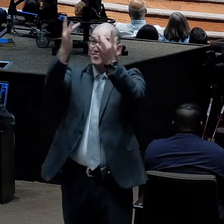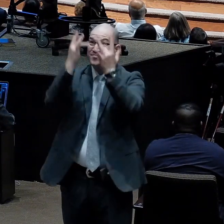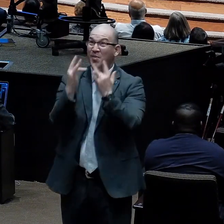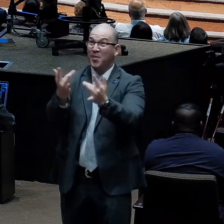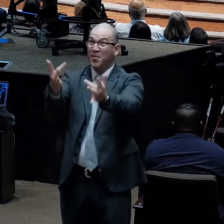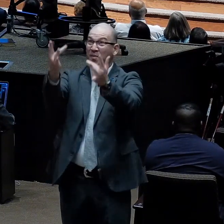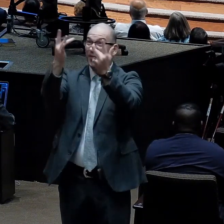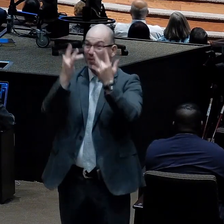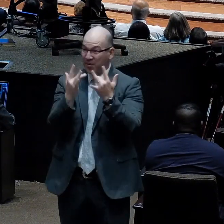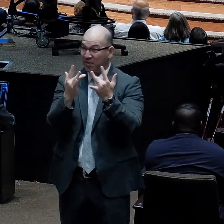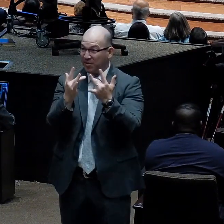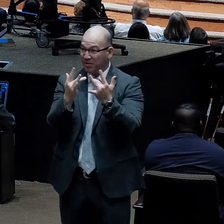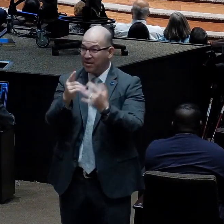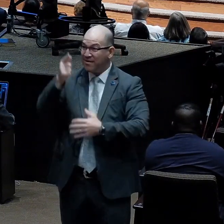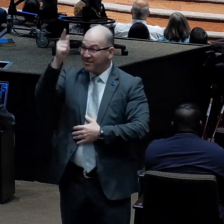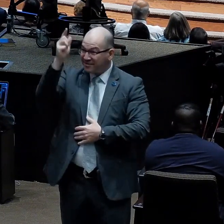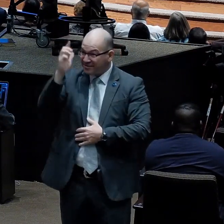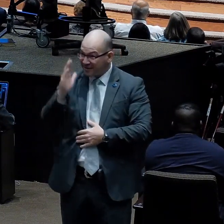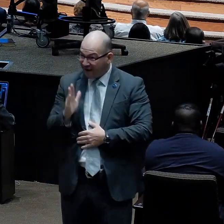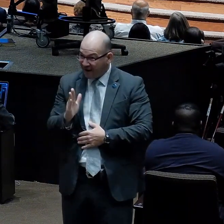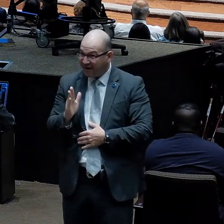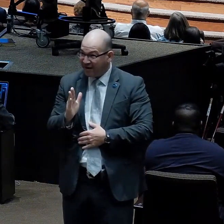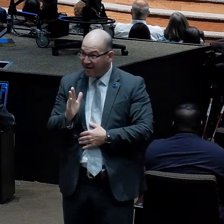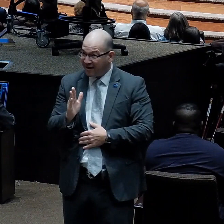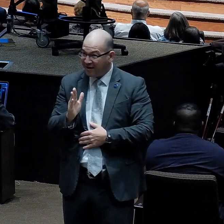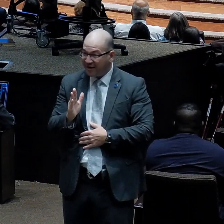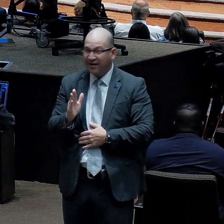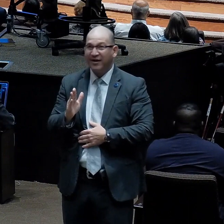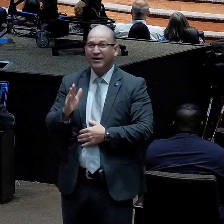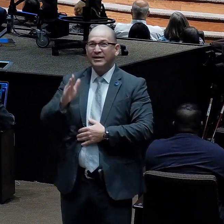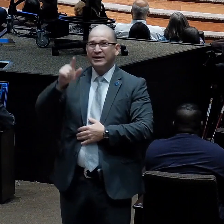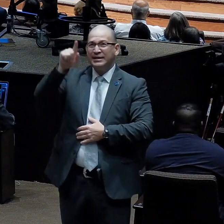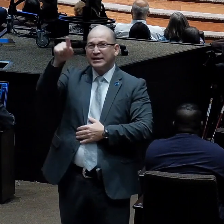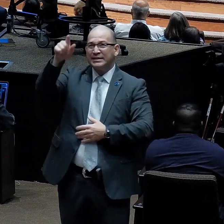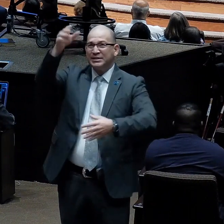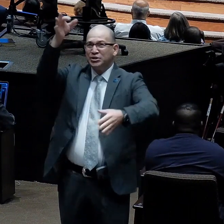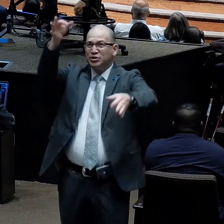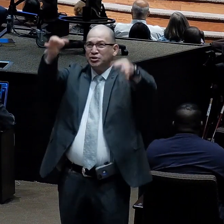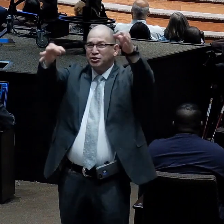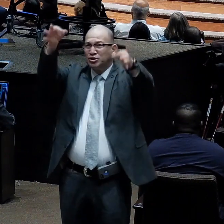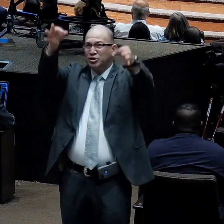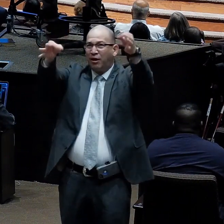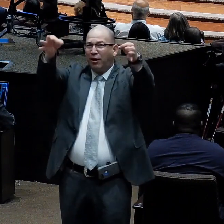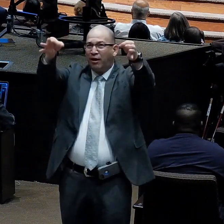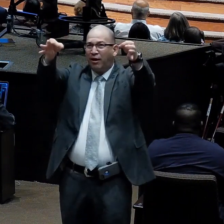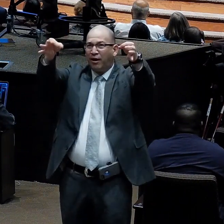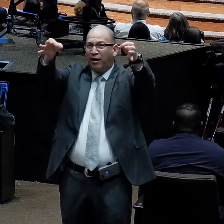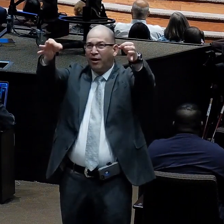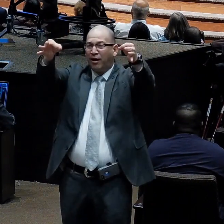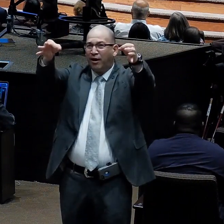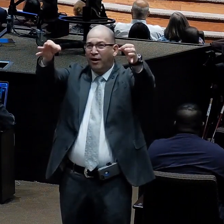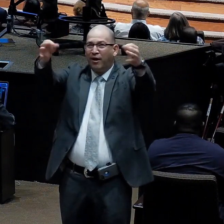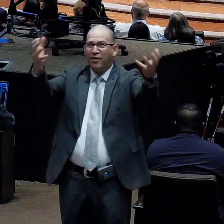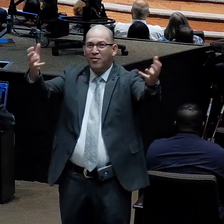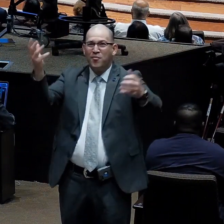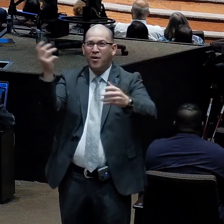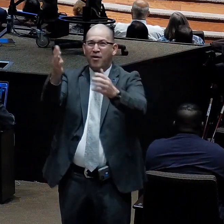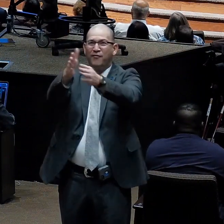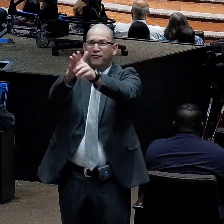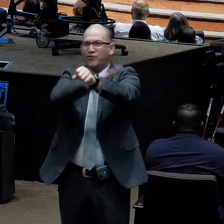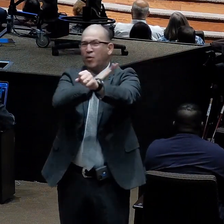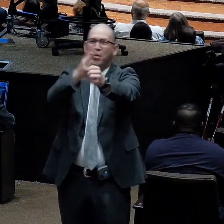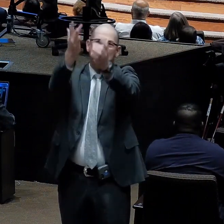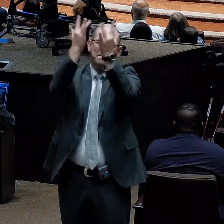That God, our just God, is also a merciful God.